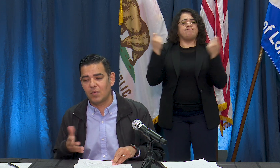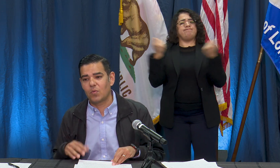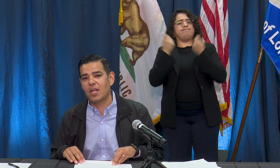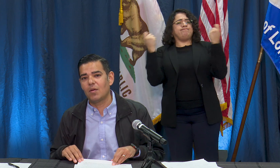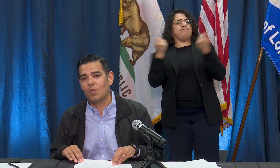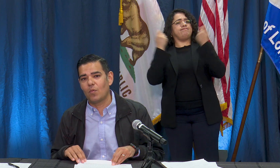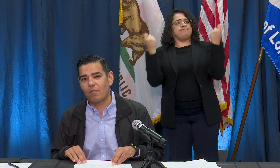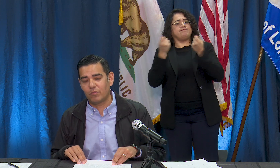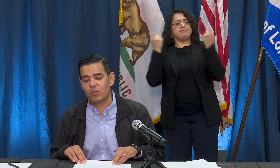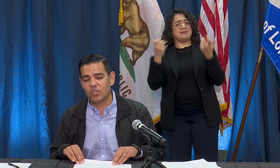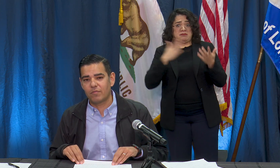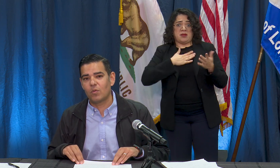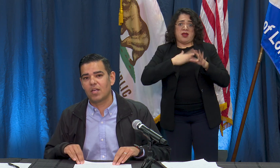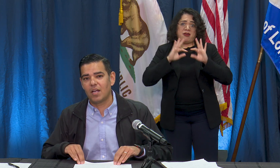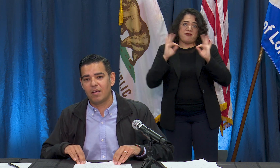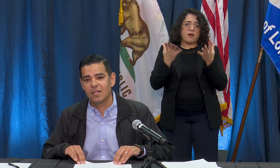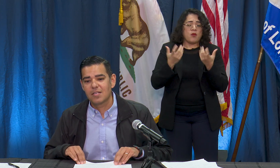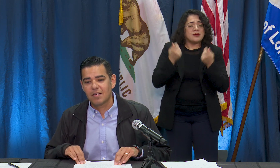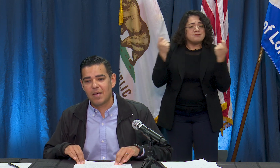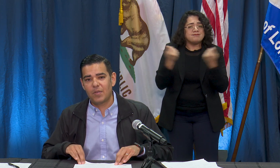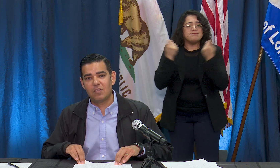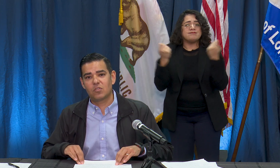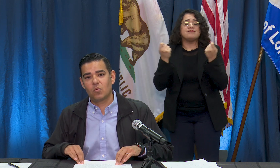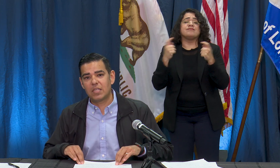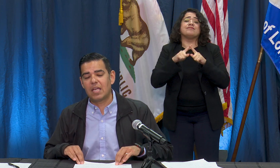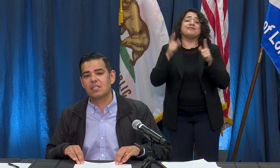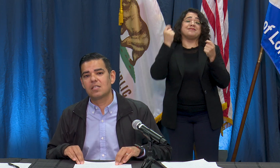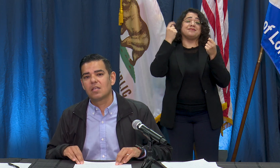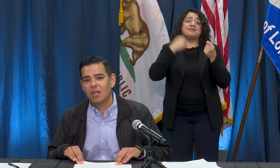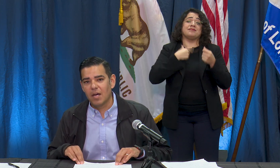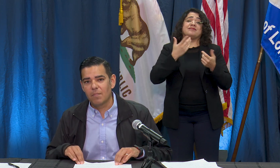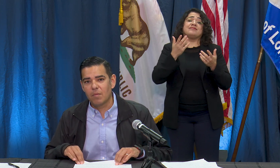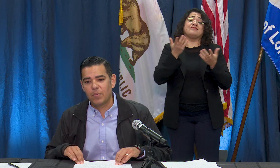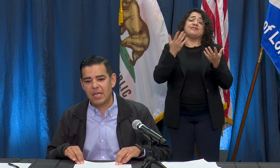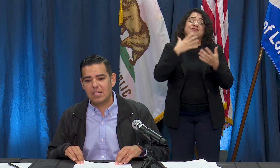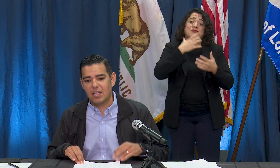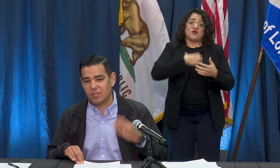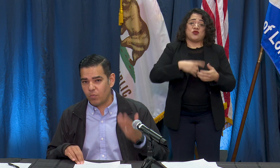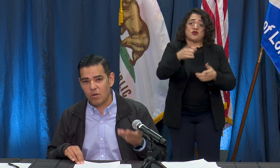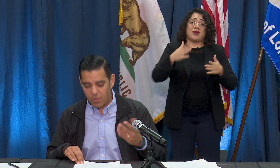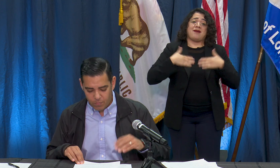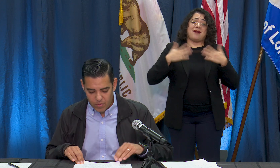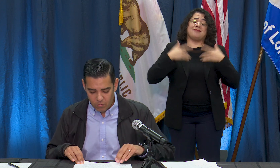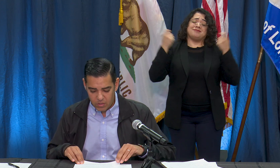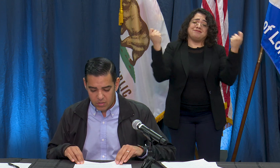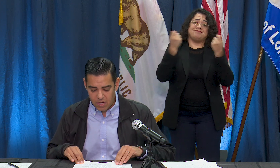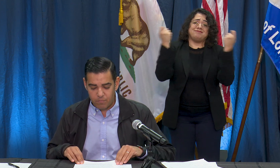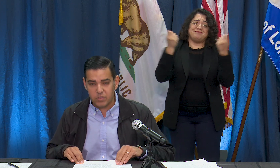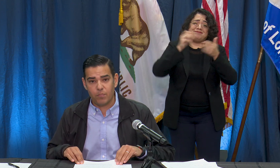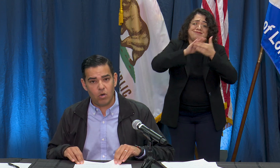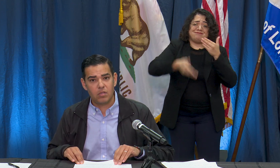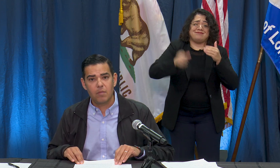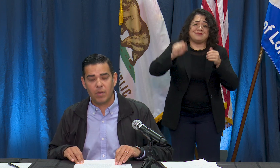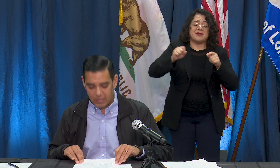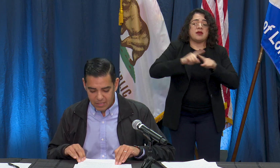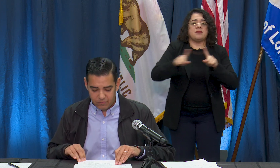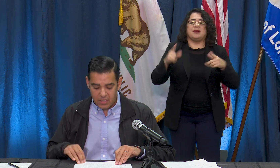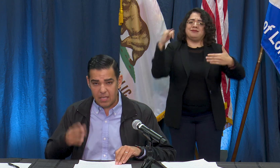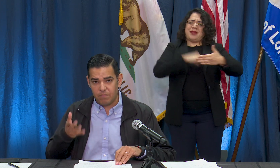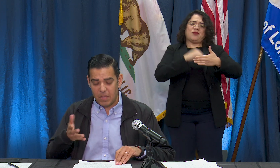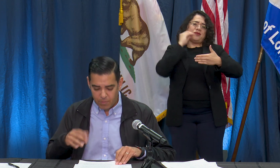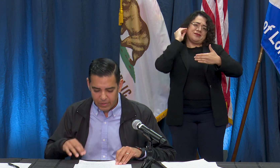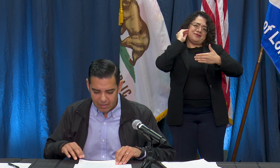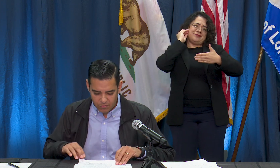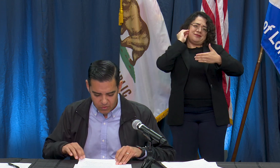those that celebrate, we'll obviously wish everyone a happy Easter weekend. But it's important that we support public